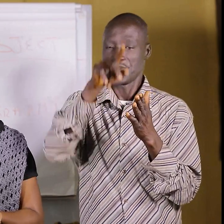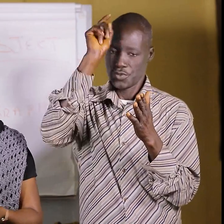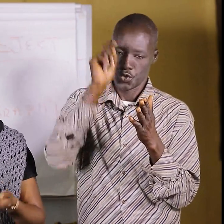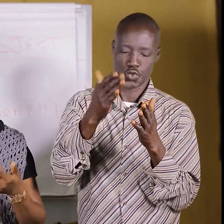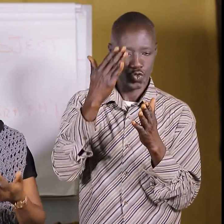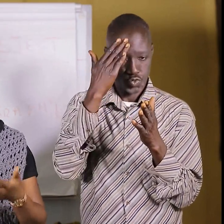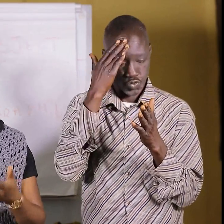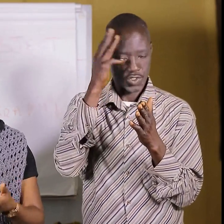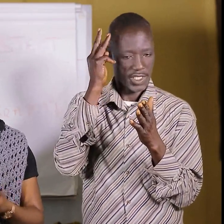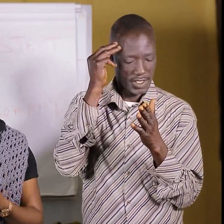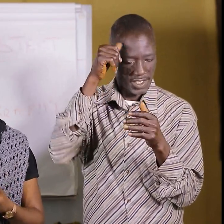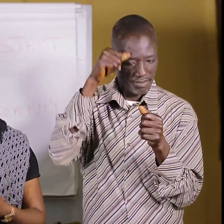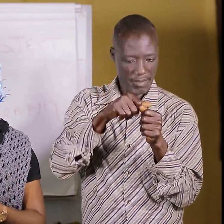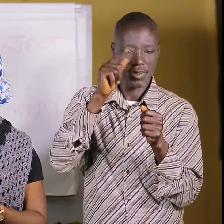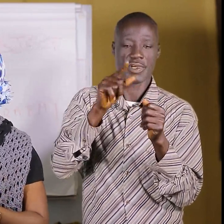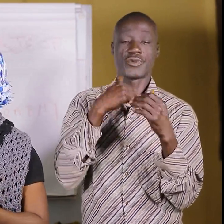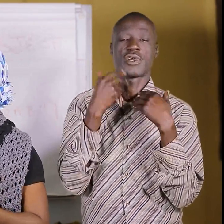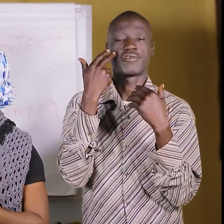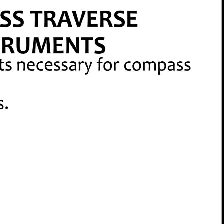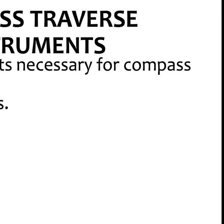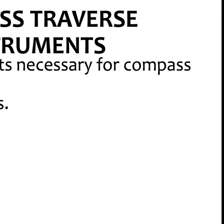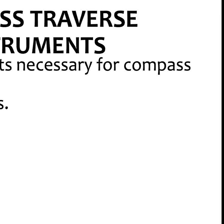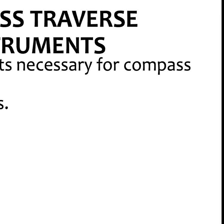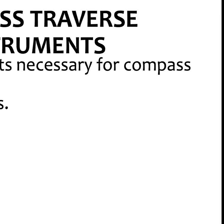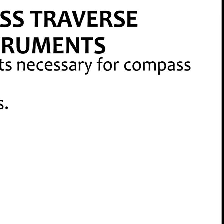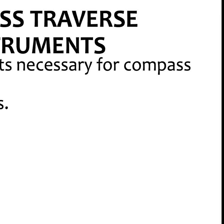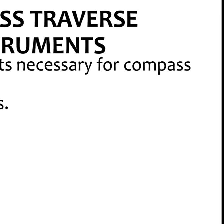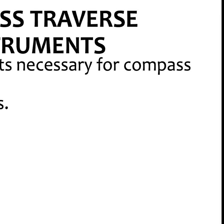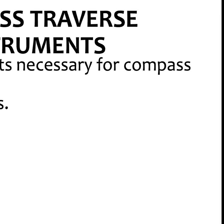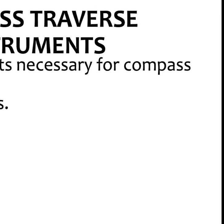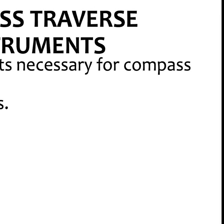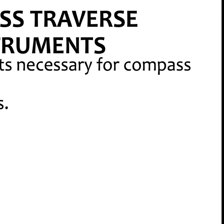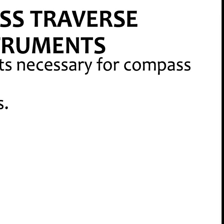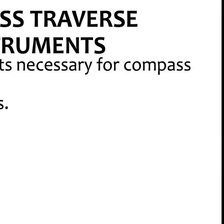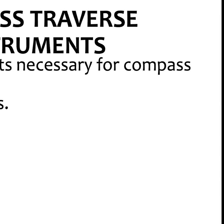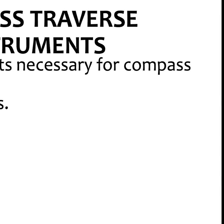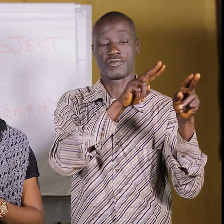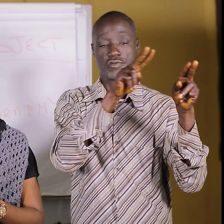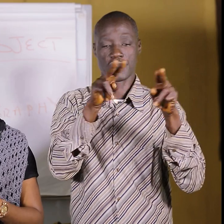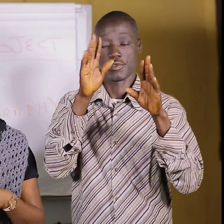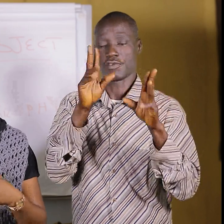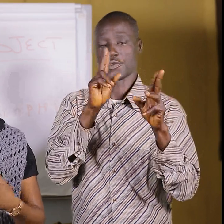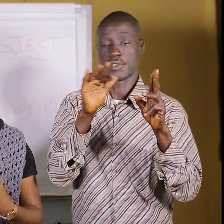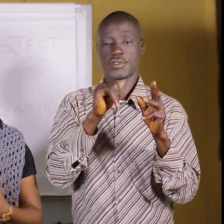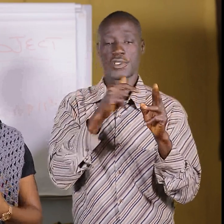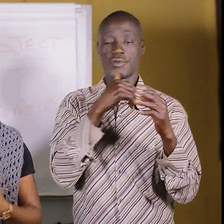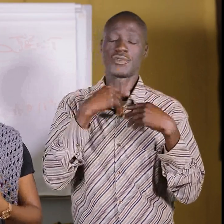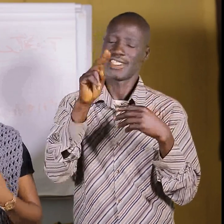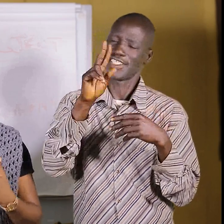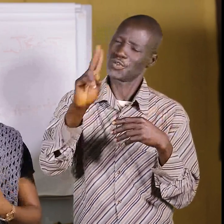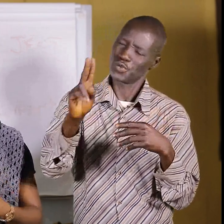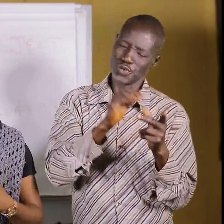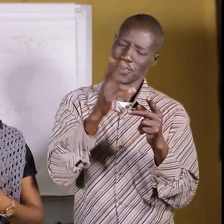you should be able to remember what you have seen in the field. And then finally, the surveyors themselves. You need about 2 to 4